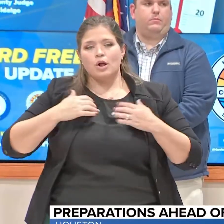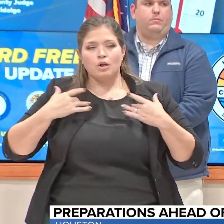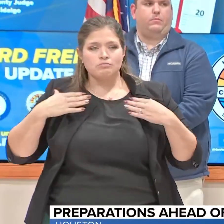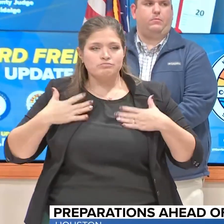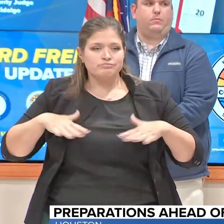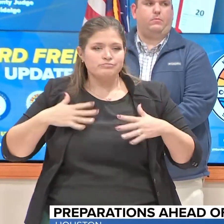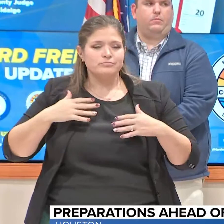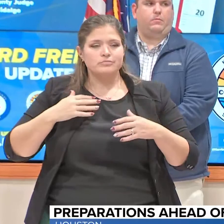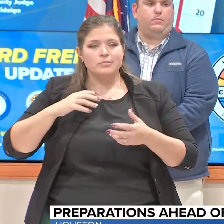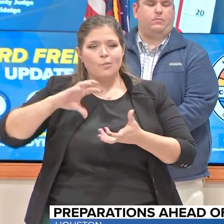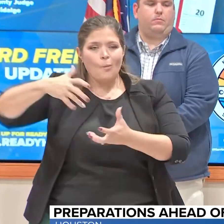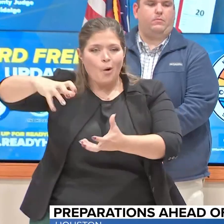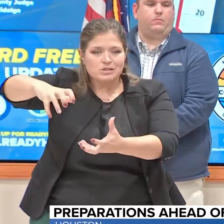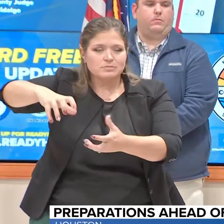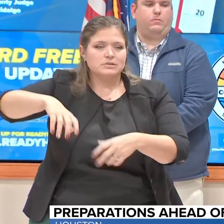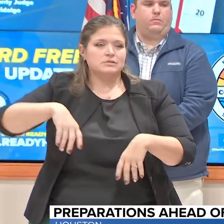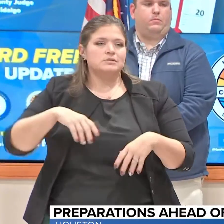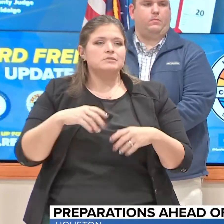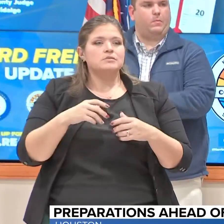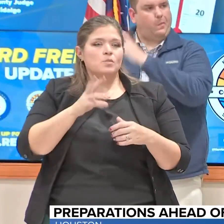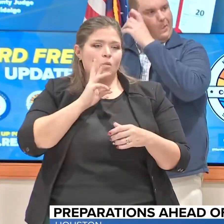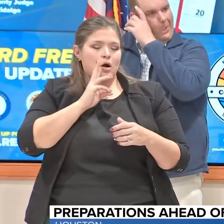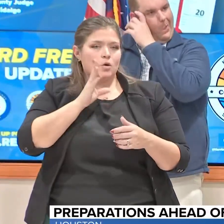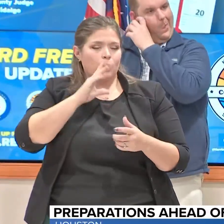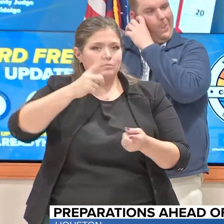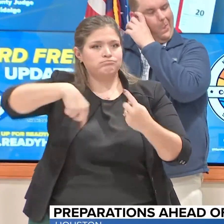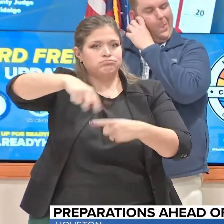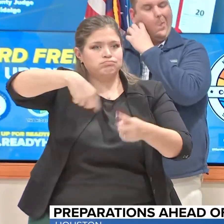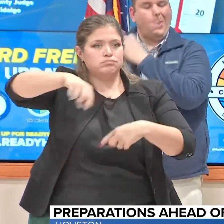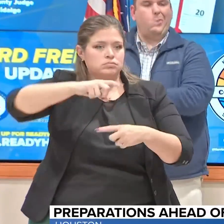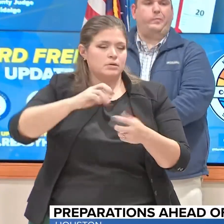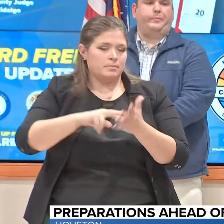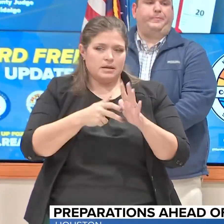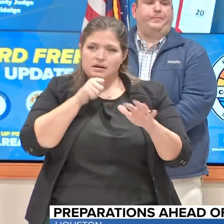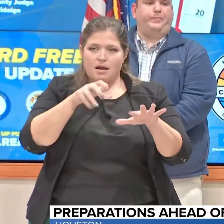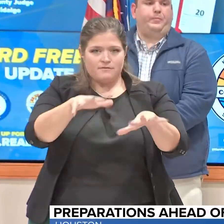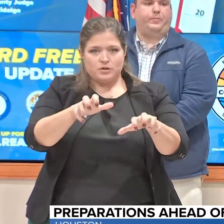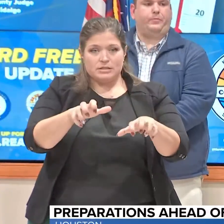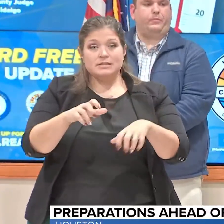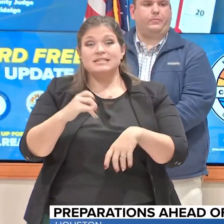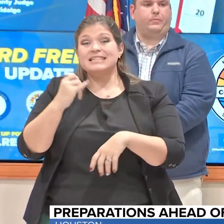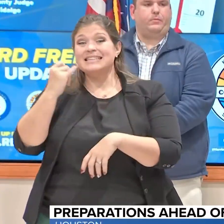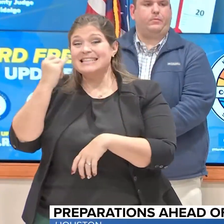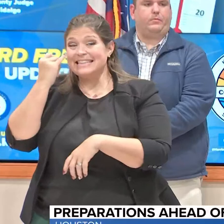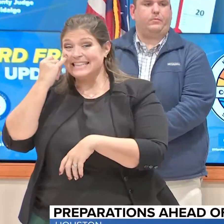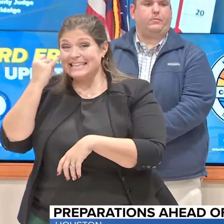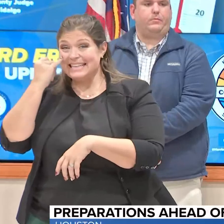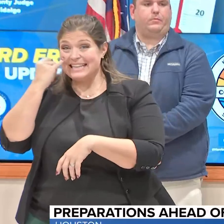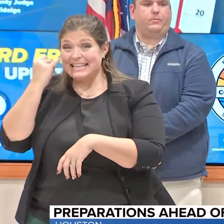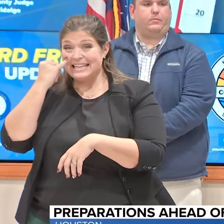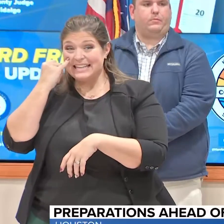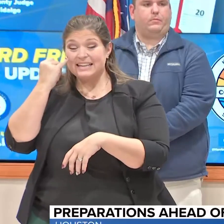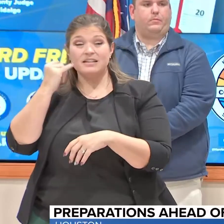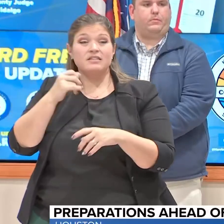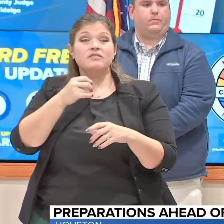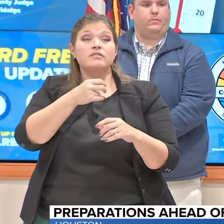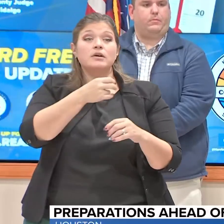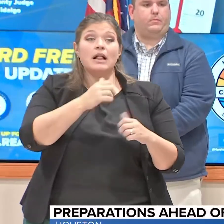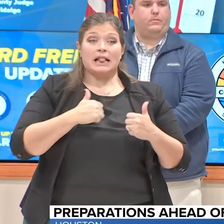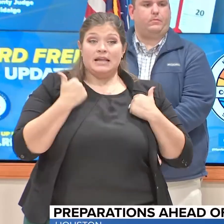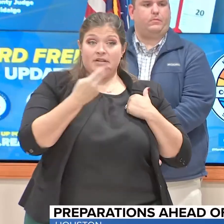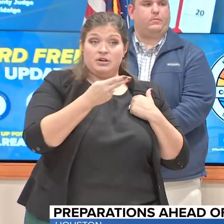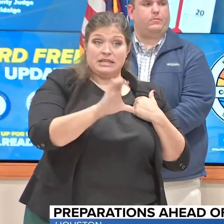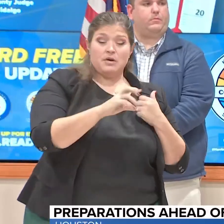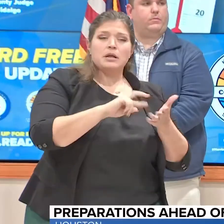water flowing. It'll keep it from freezing. If you're not on the City of Houston system, drip at night. If you're on the City of